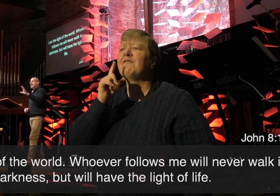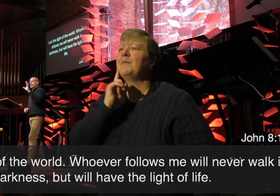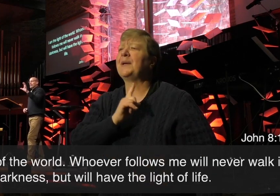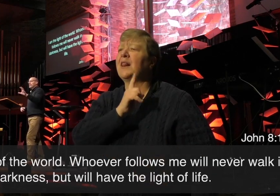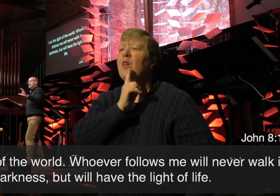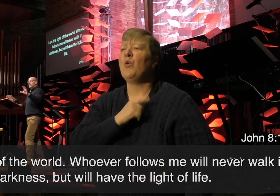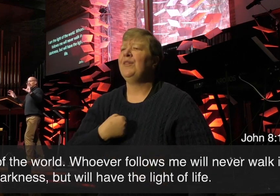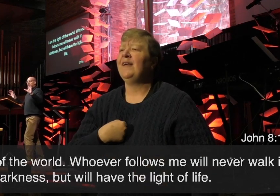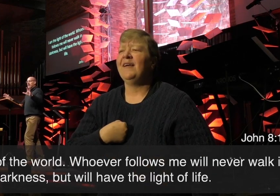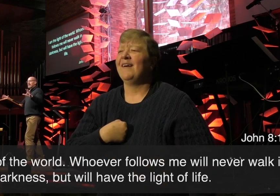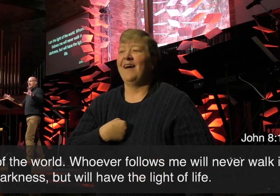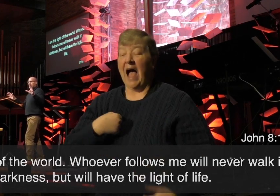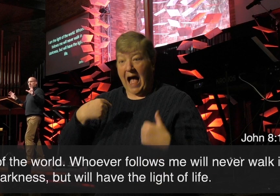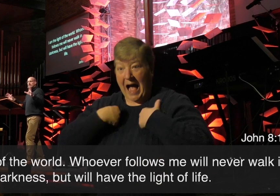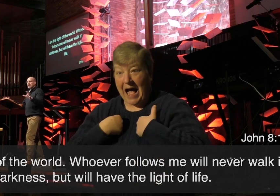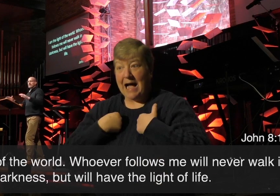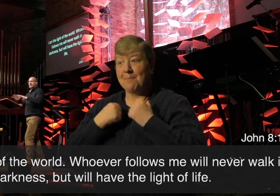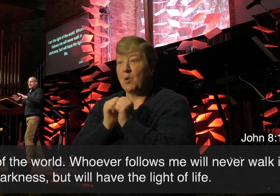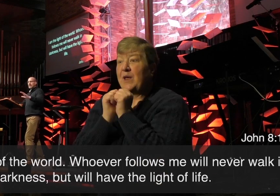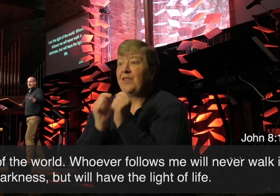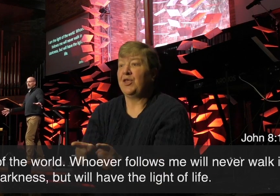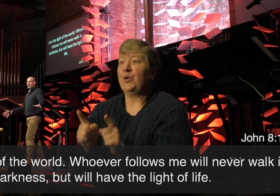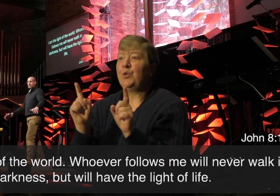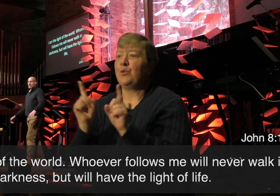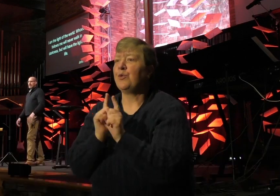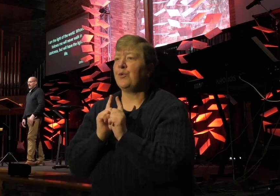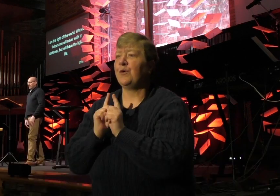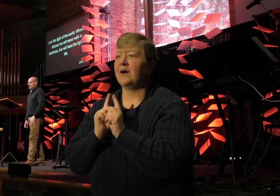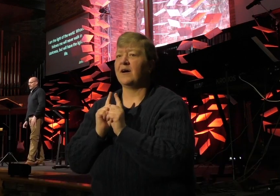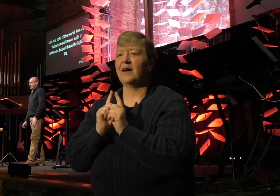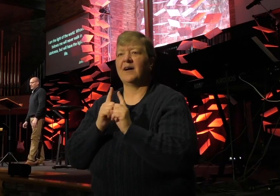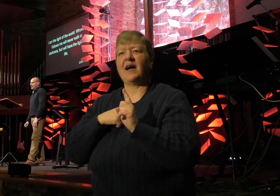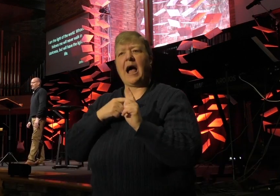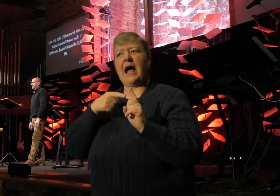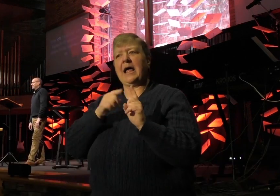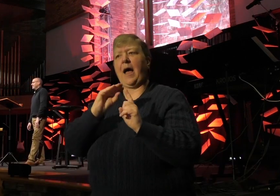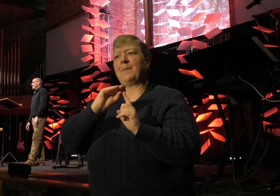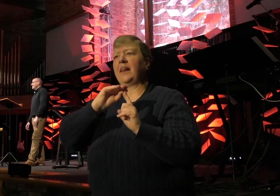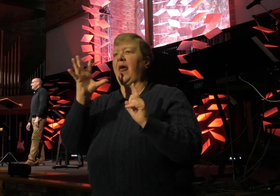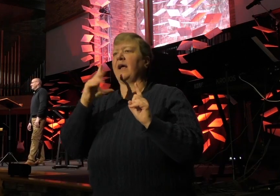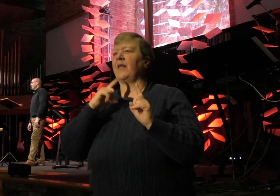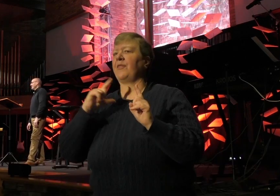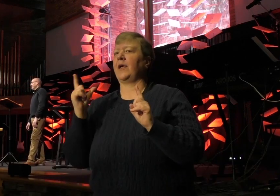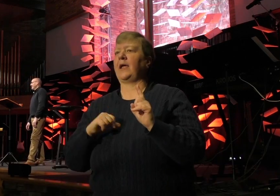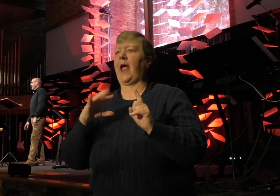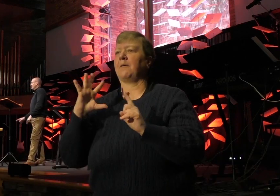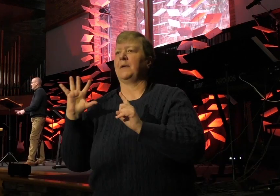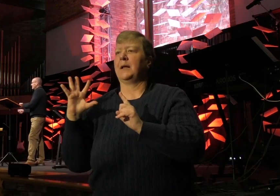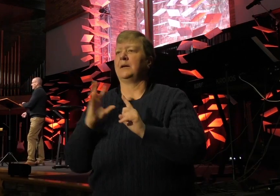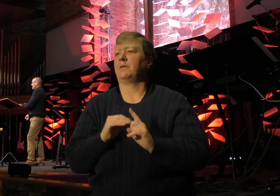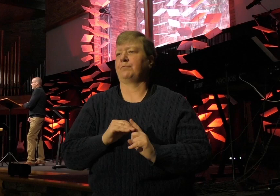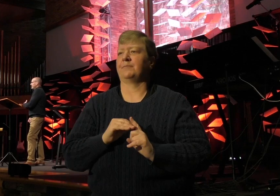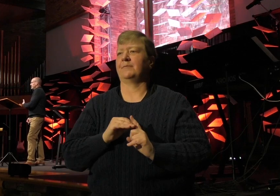I am with you and I am a light that can never be extinguished. And then Jesus did an amazing